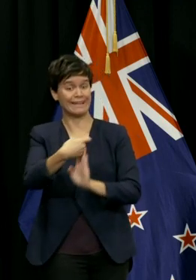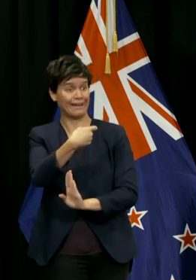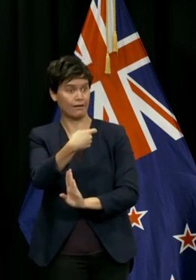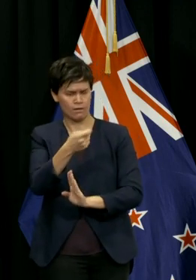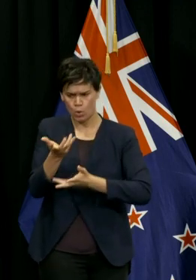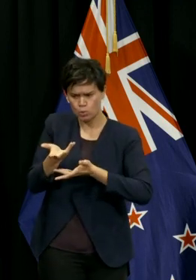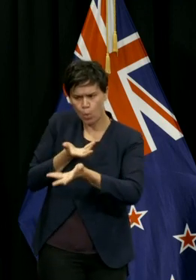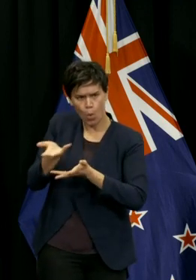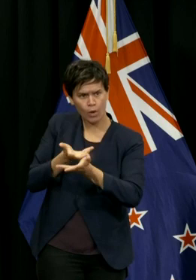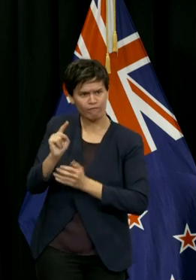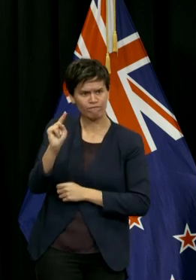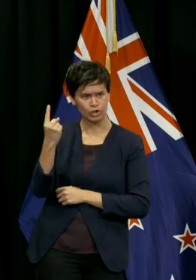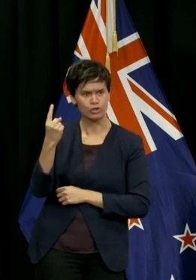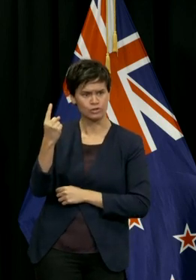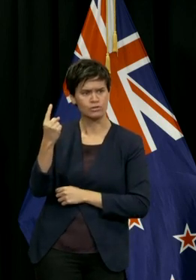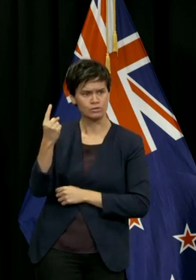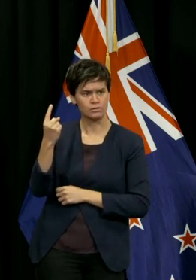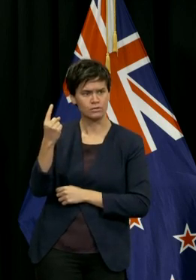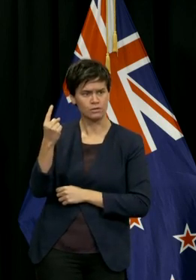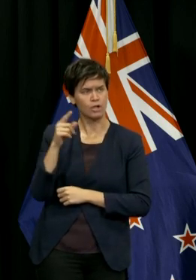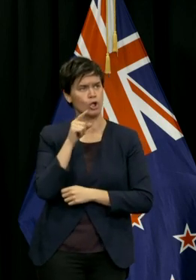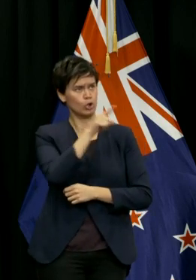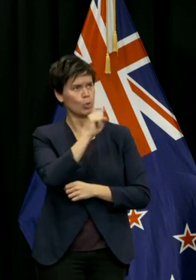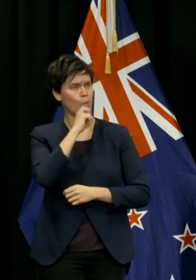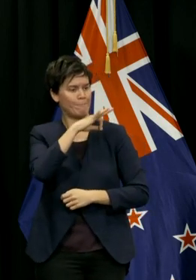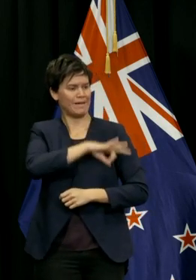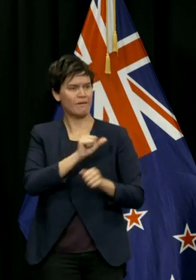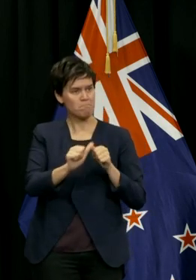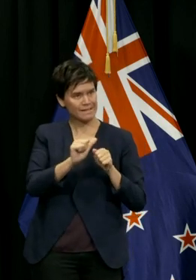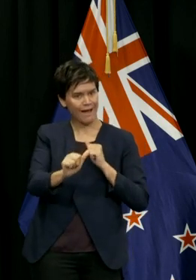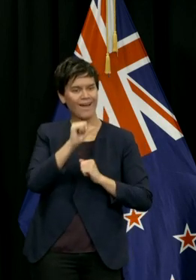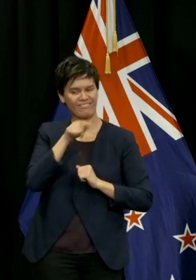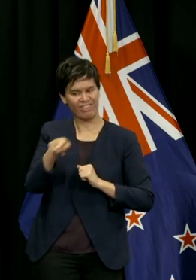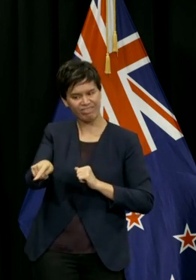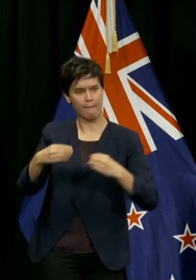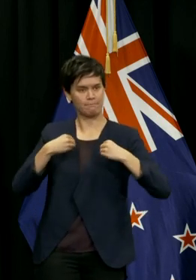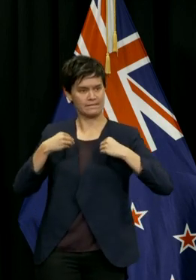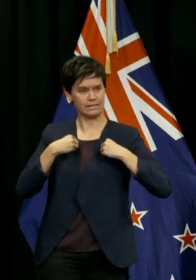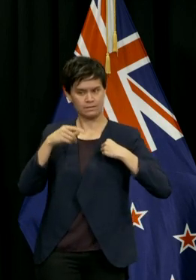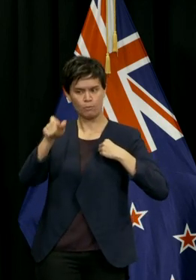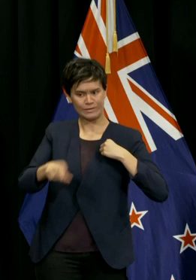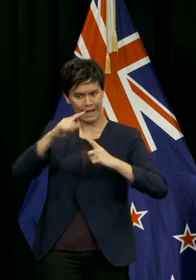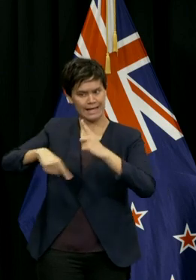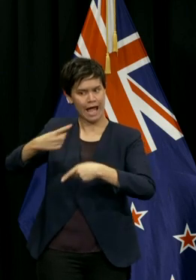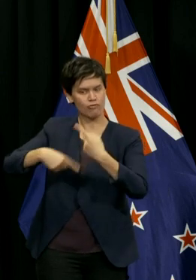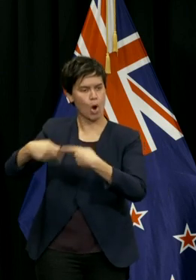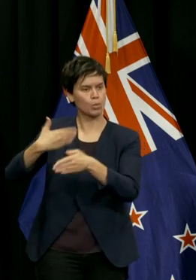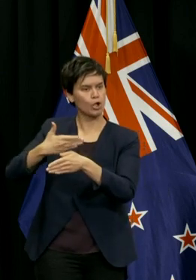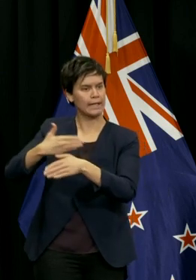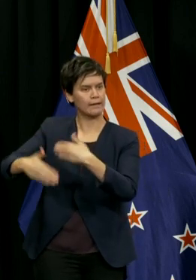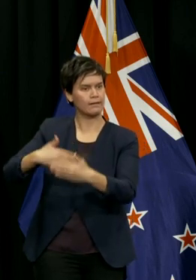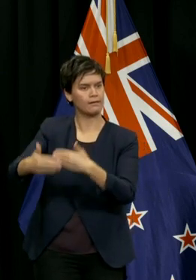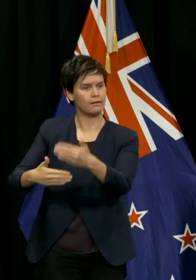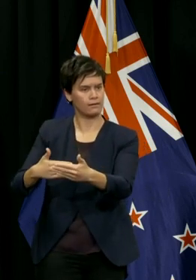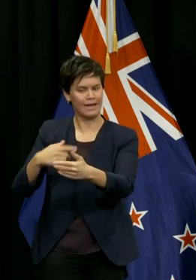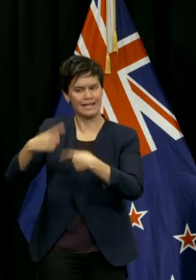off as commercial landlords if those businesses are able to continue to operate and restart paying you all of the